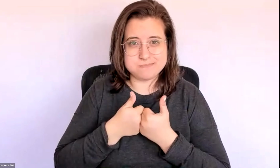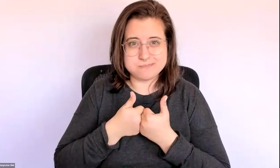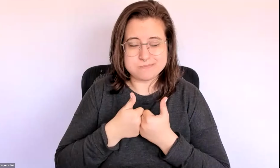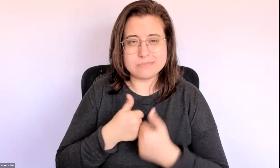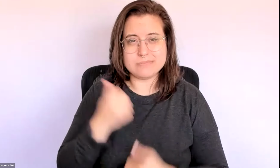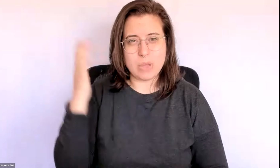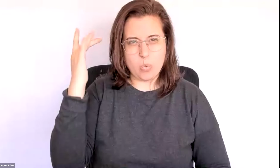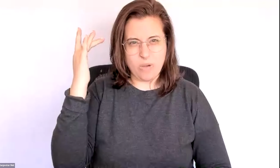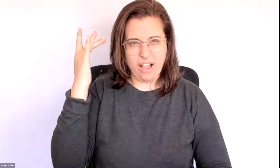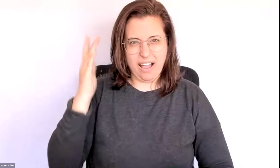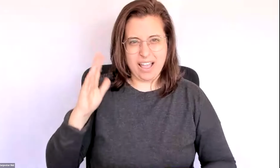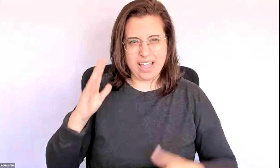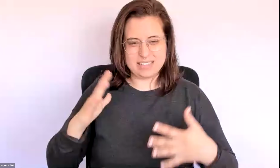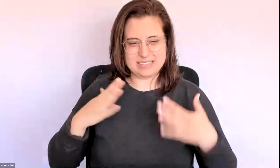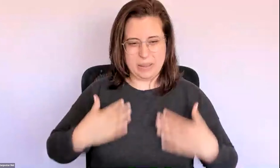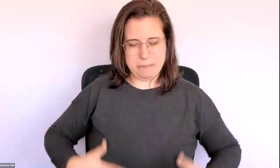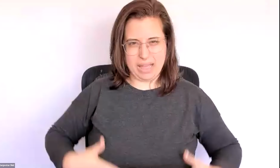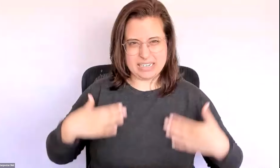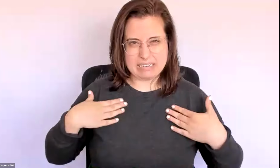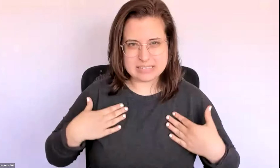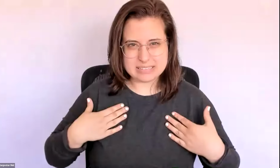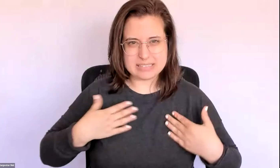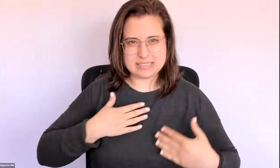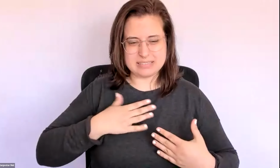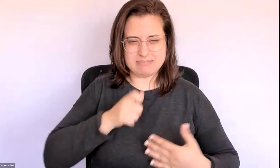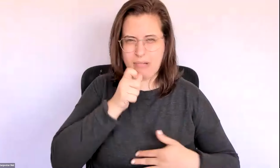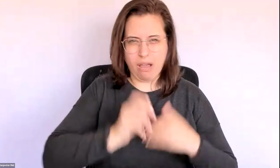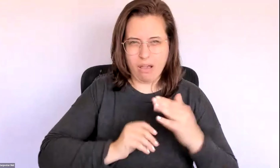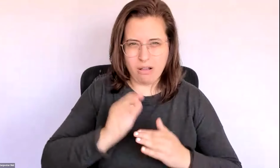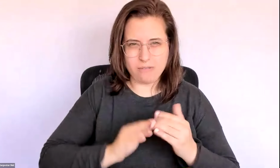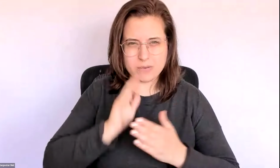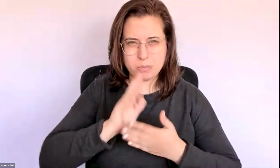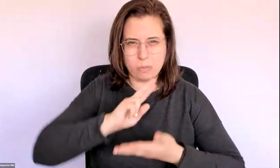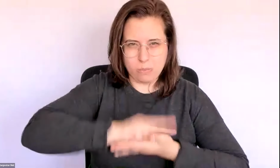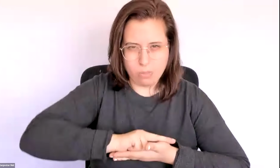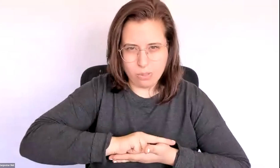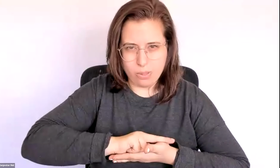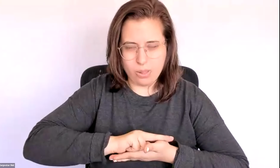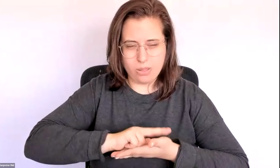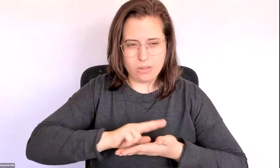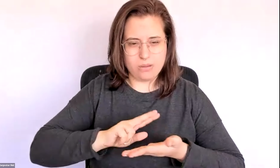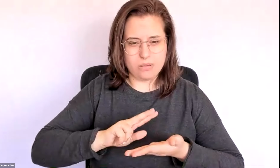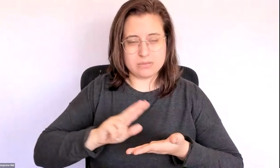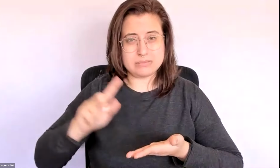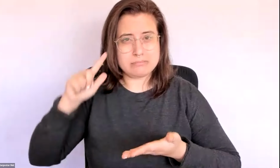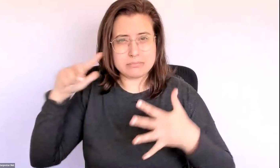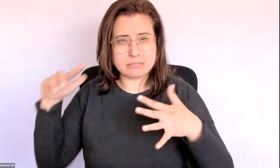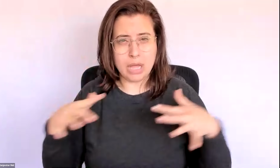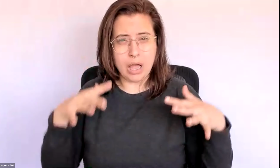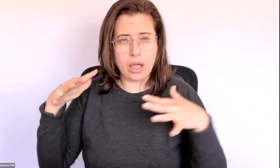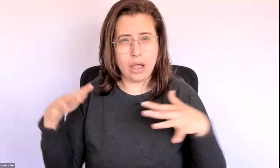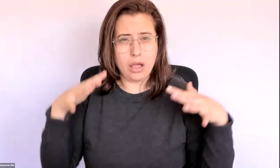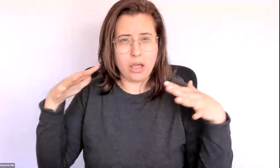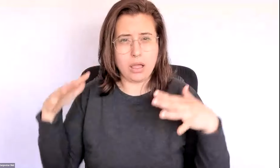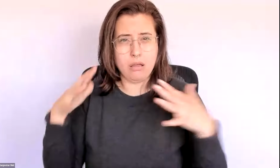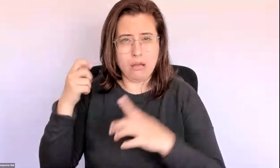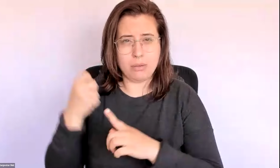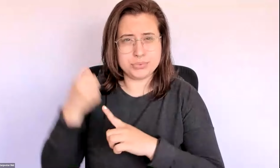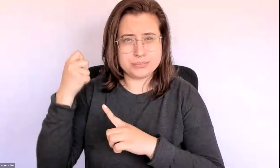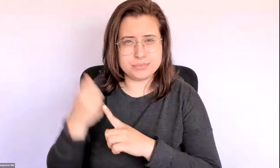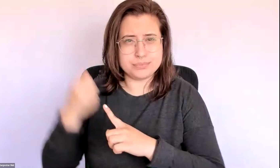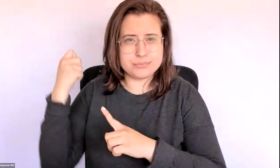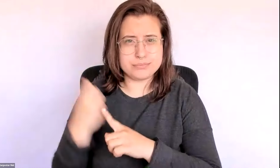difficult position on your stomach, and the machine makes a loud thumping noise.